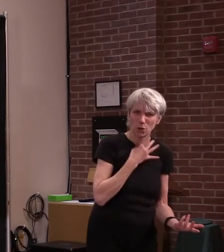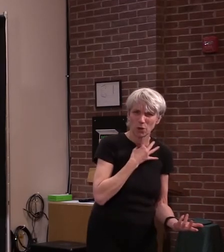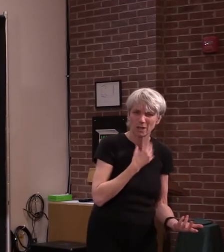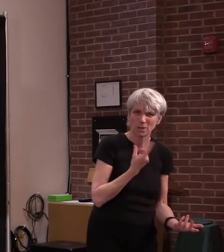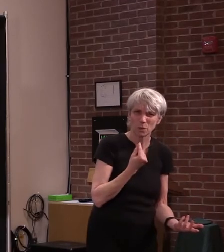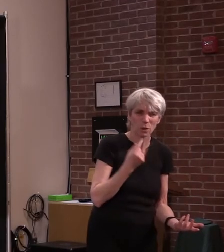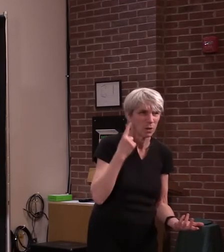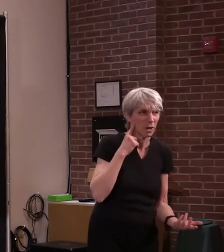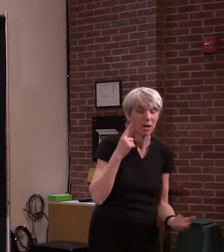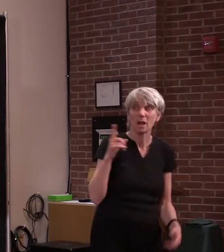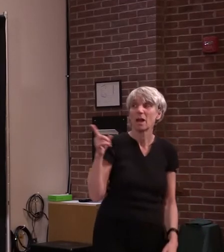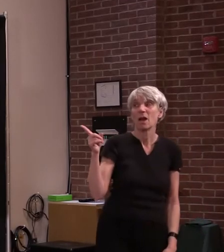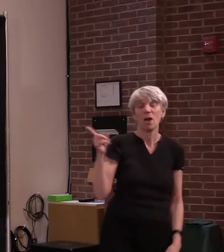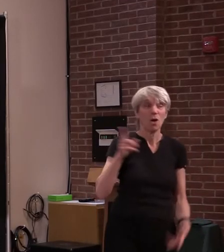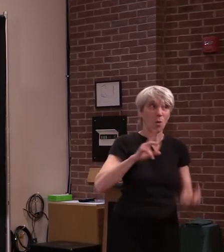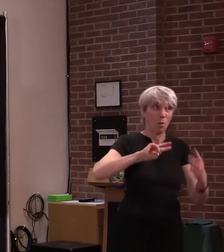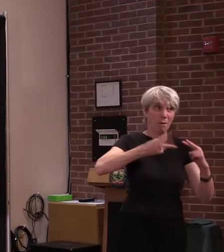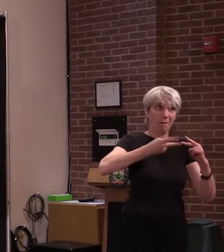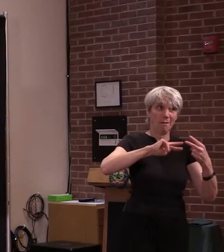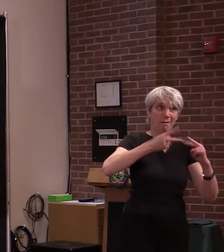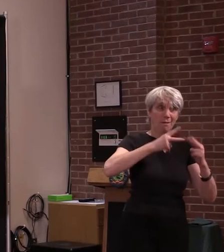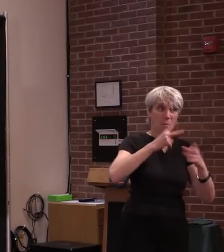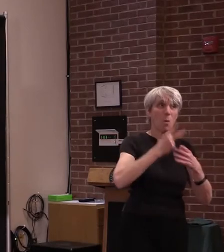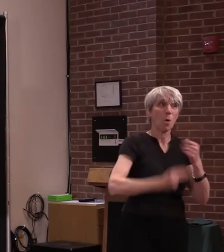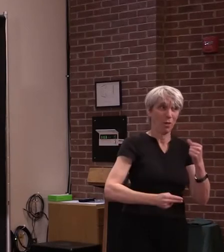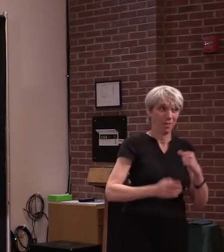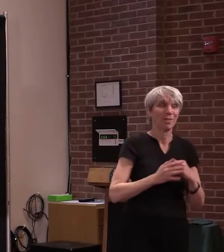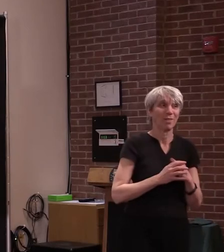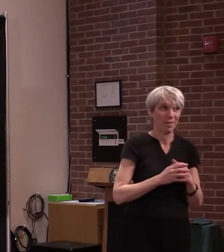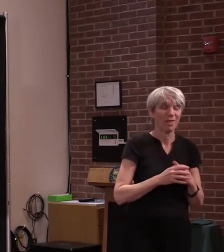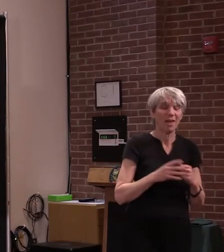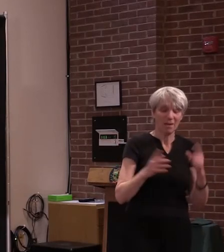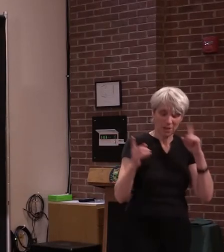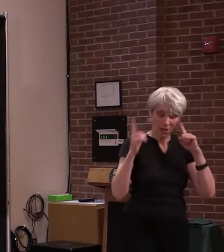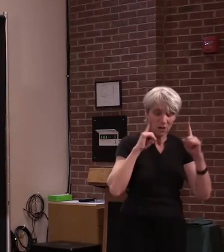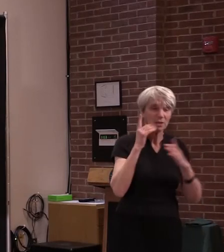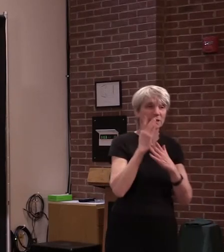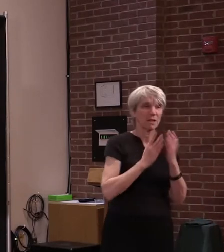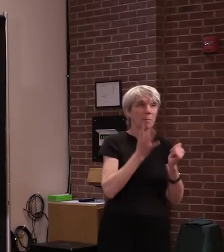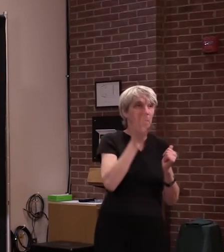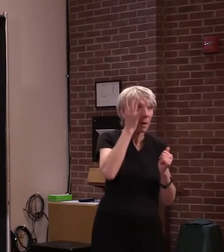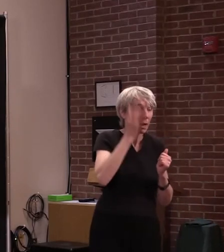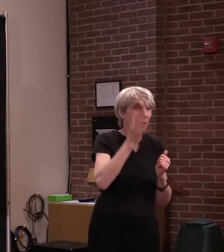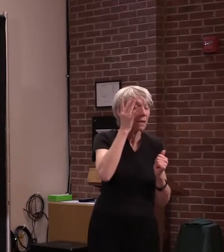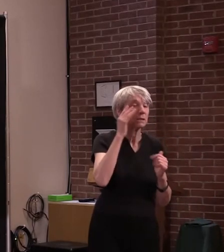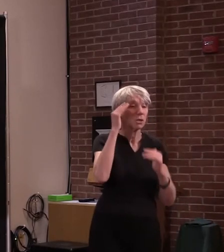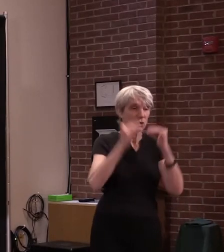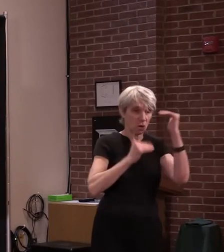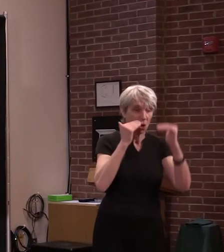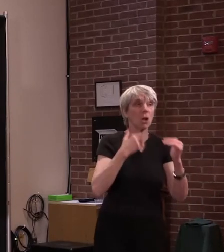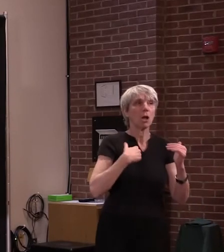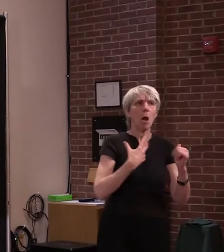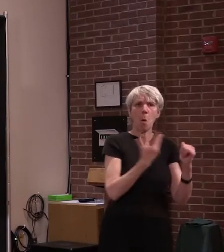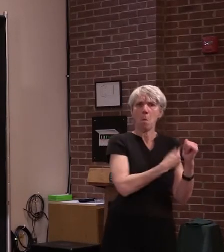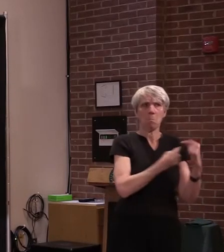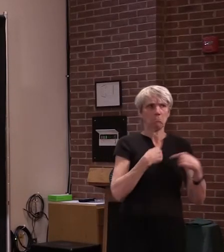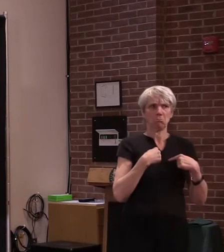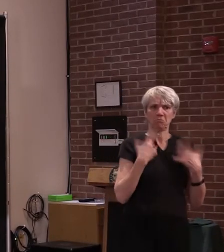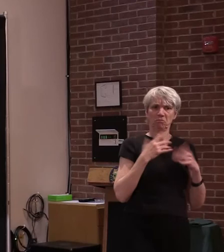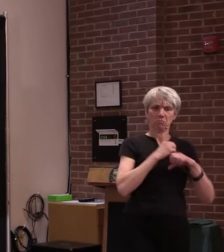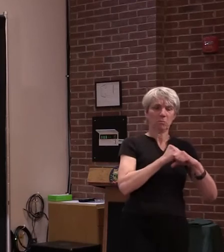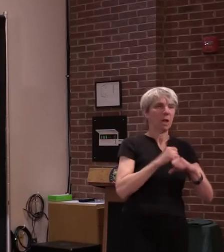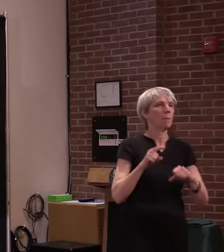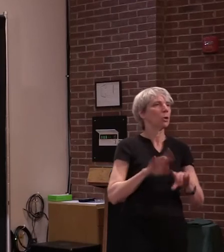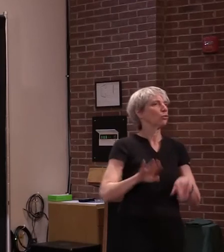way around as well. It seems as though a number of parents and adults that are vaccinated that aren't getting their kids, I mean,